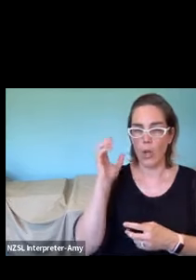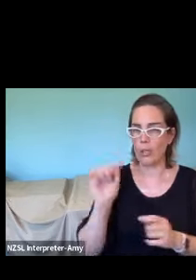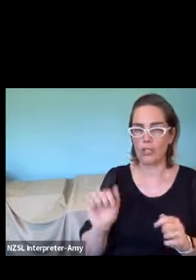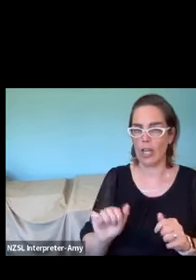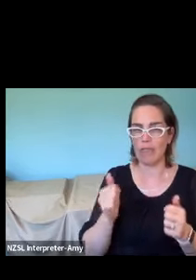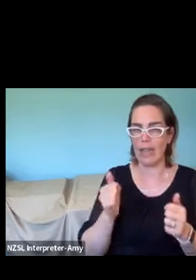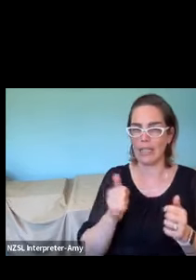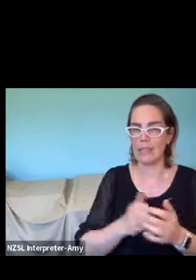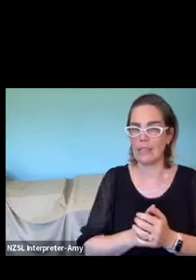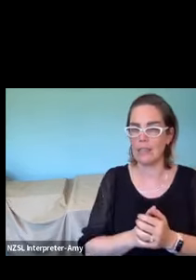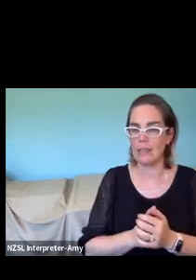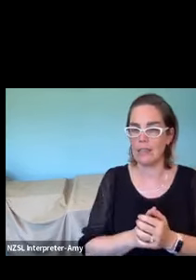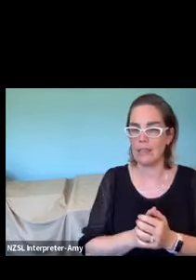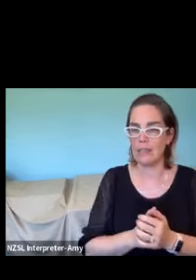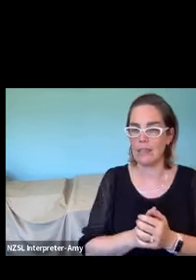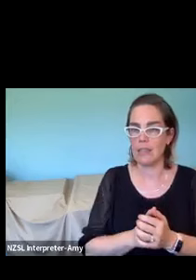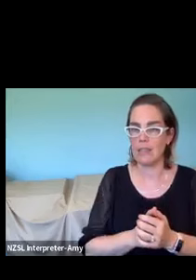young ones.